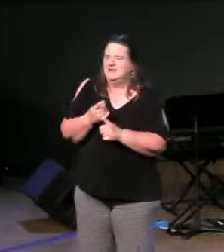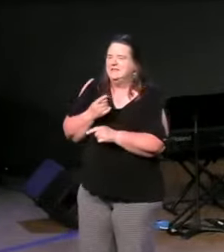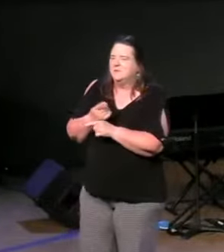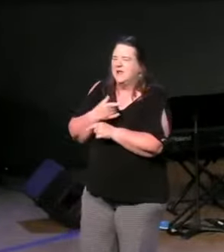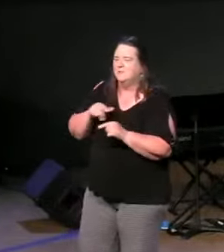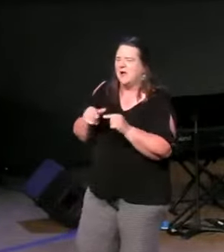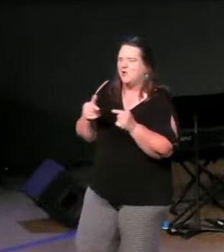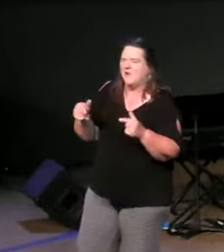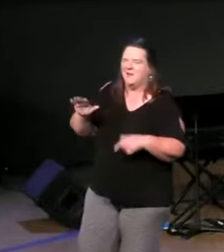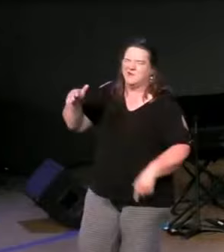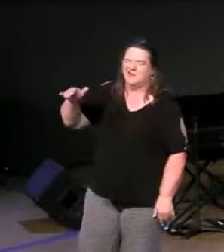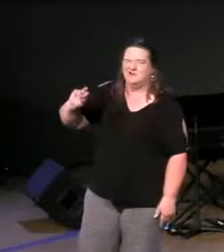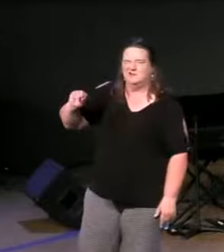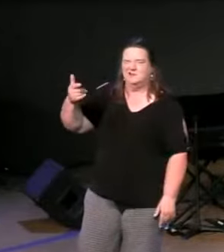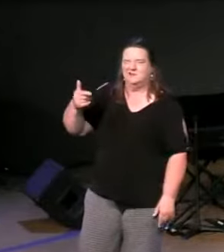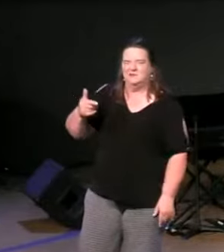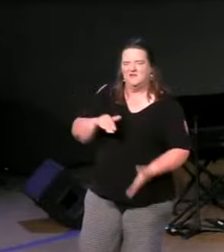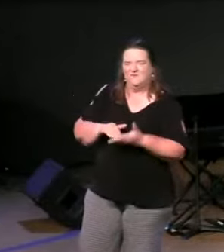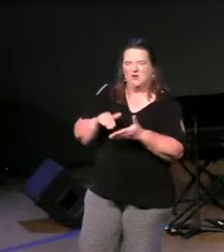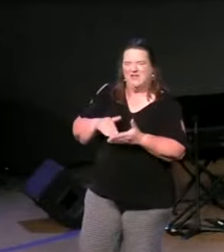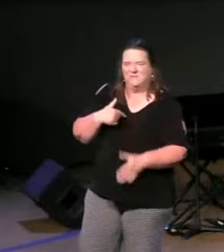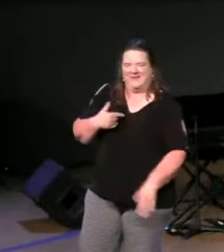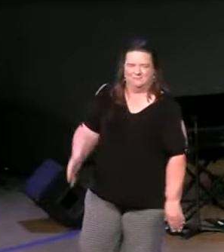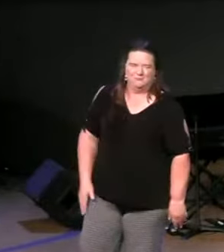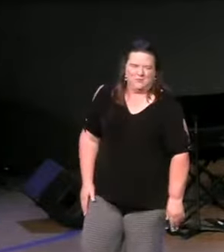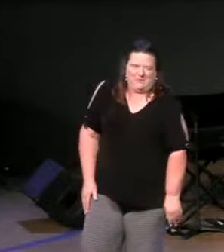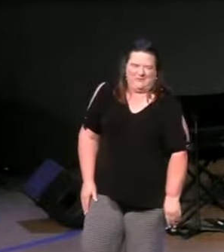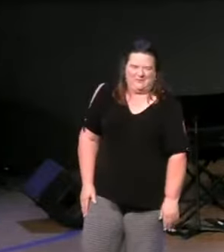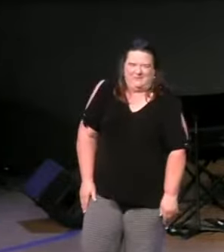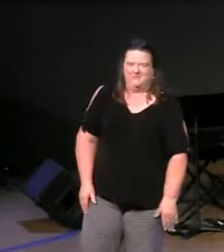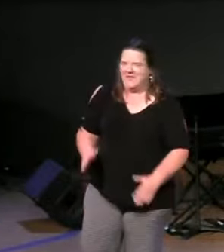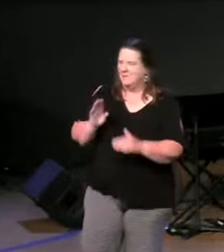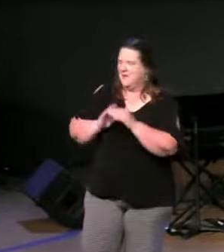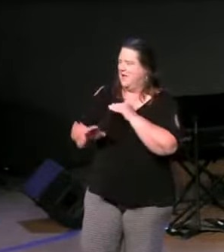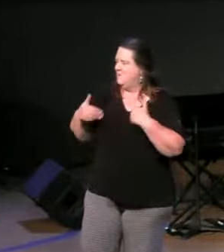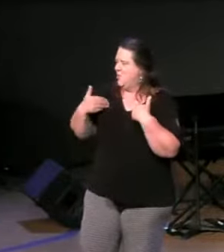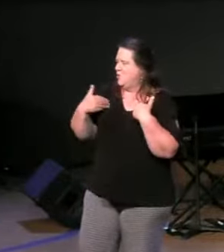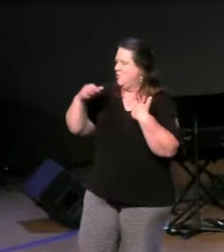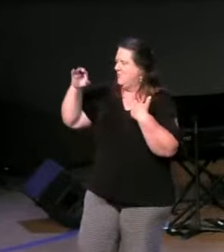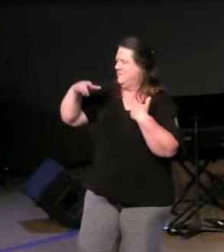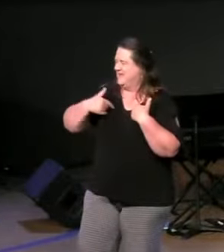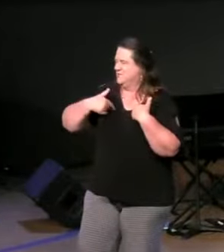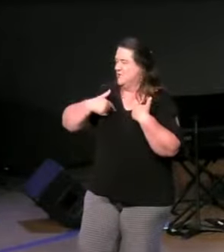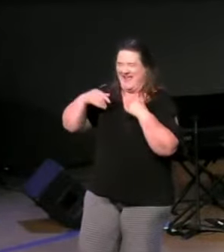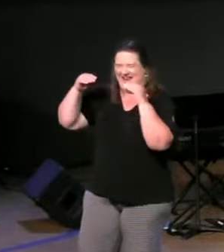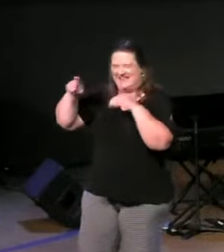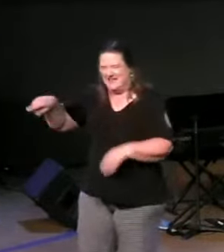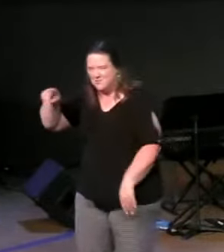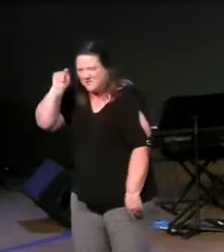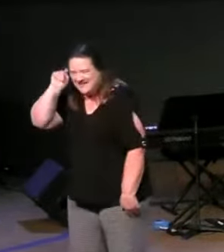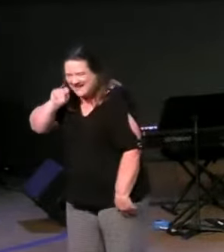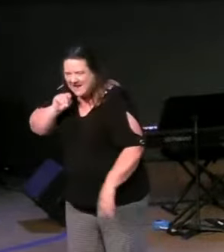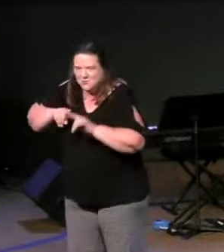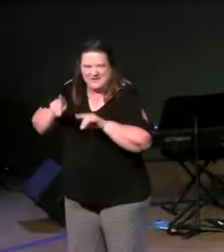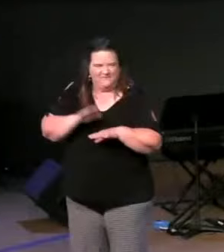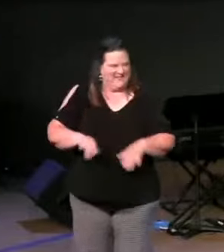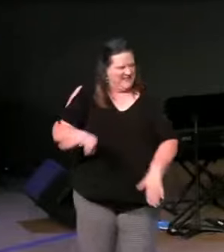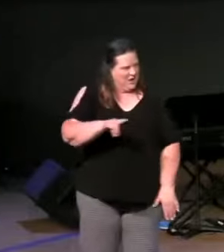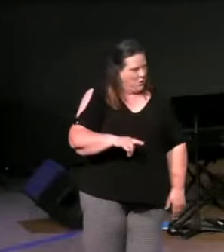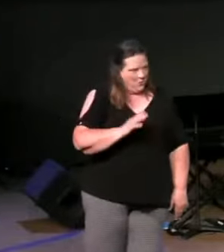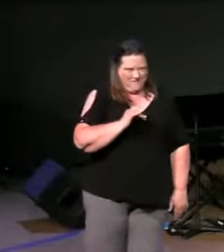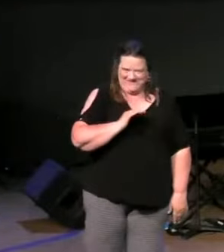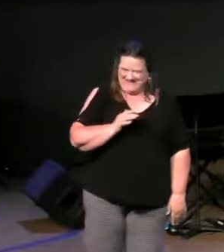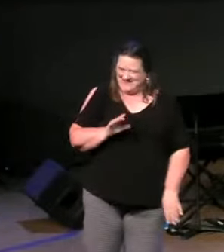grammar, please forgive my sins. I am but a humble youth pastor, and I'm used to teaching in front of teenagers, so please